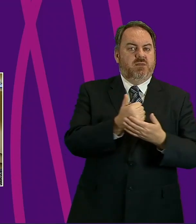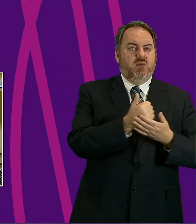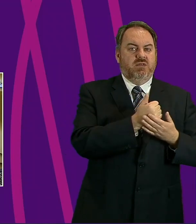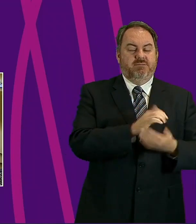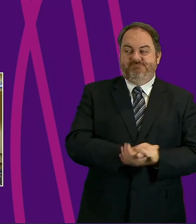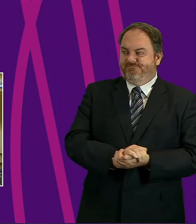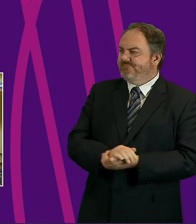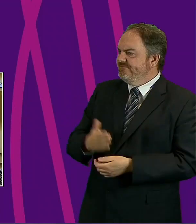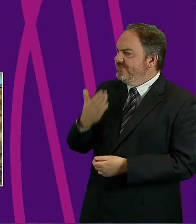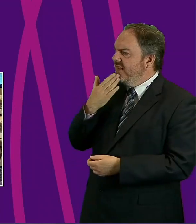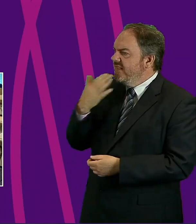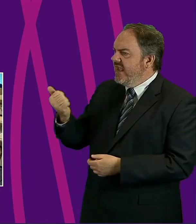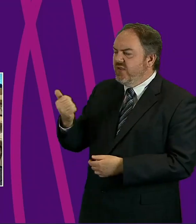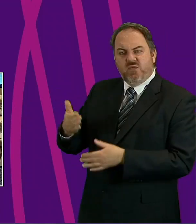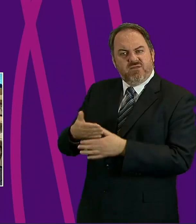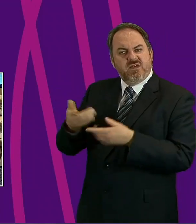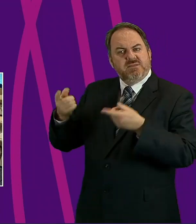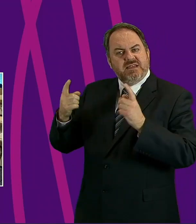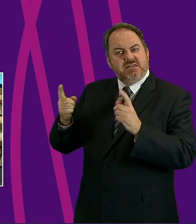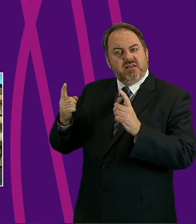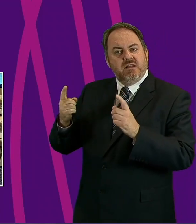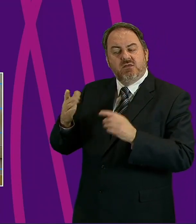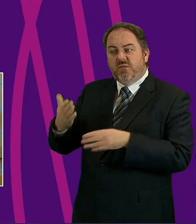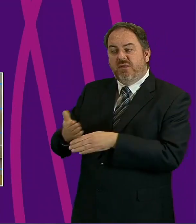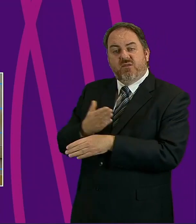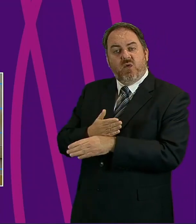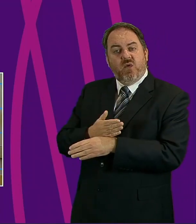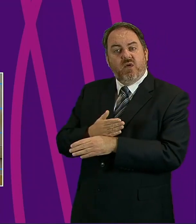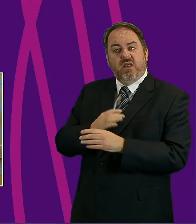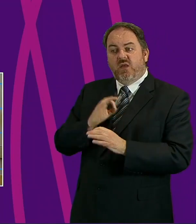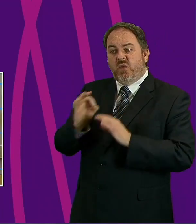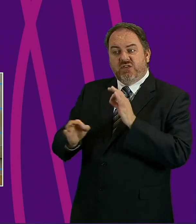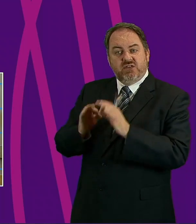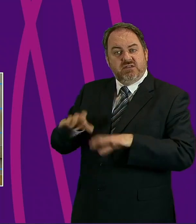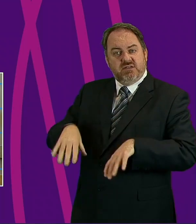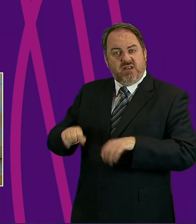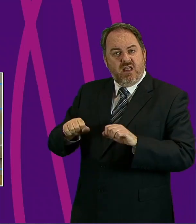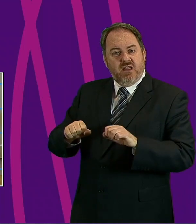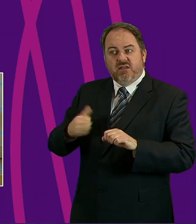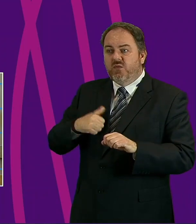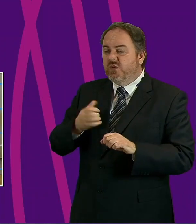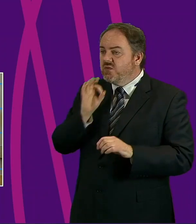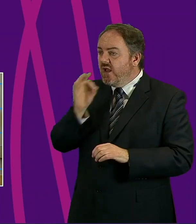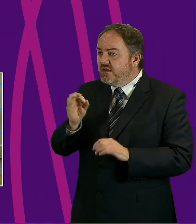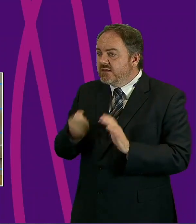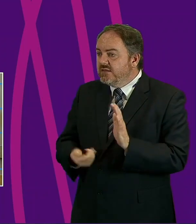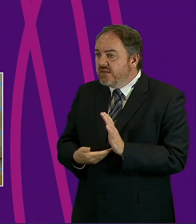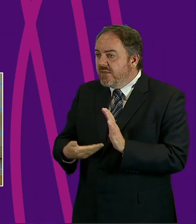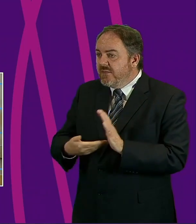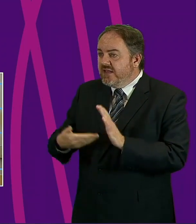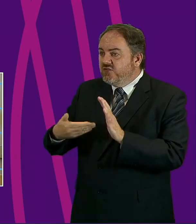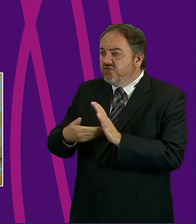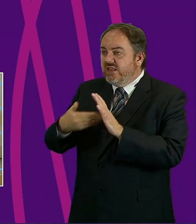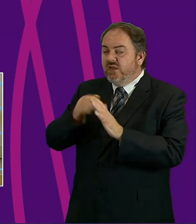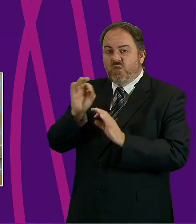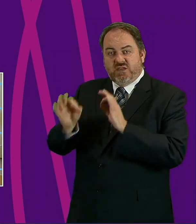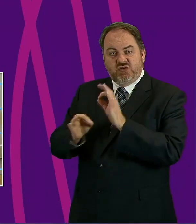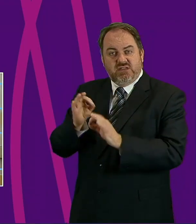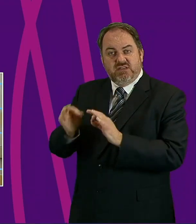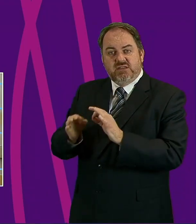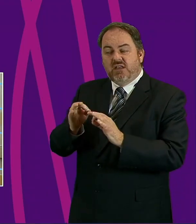Thank you very much, First Minister. Now, just before we turn to questions, any member who wishes to ask a supplementary, I'm going to take all the supplementary questions after